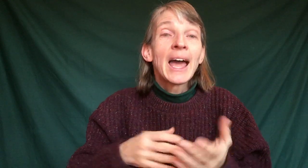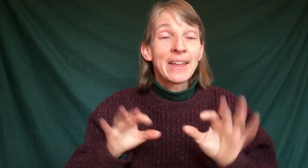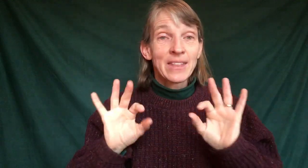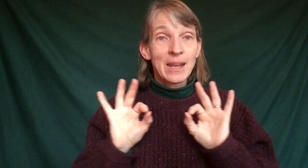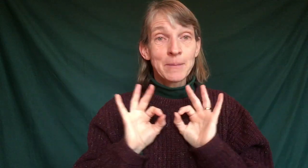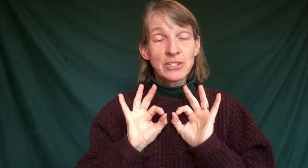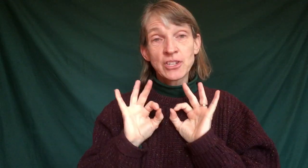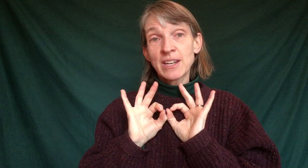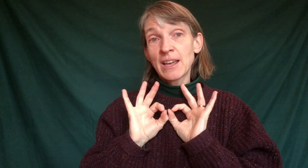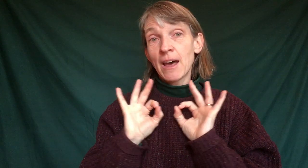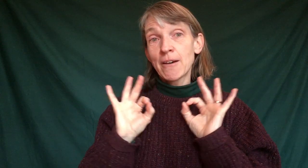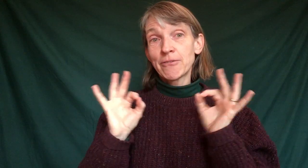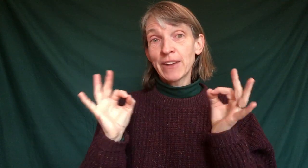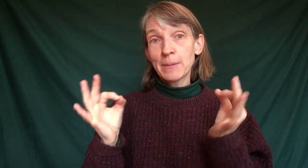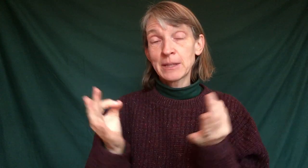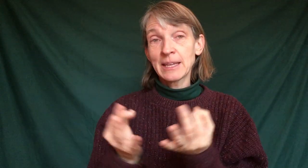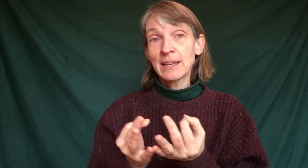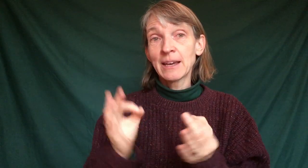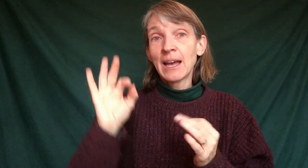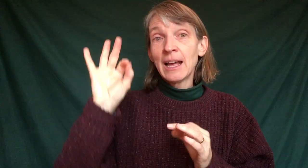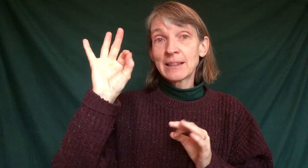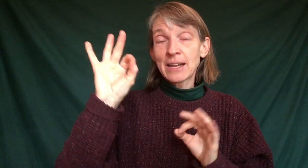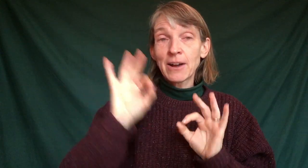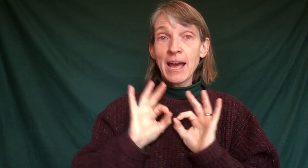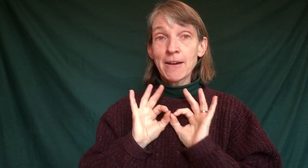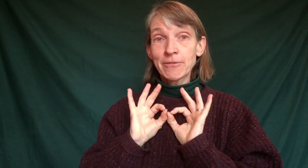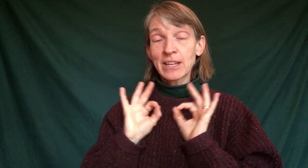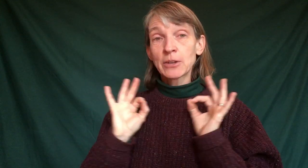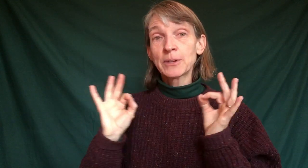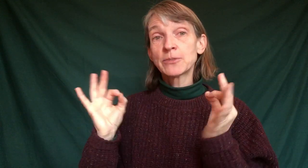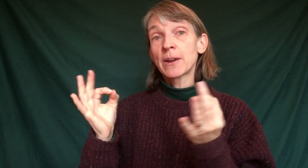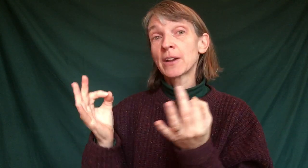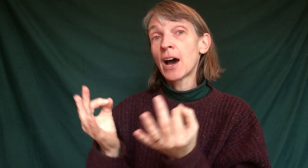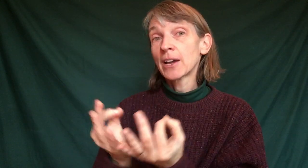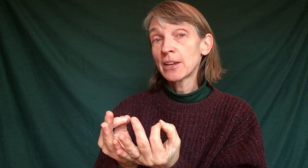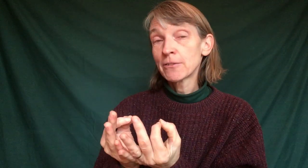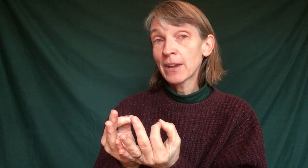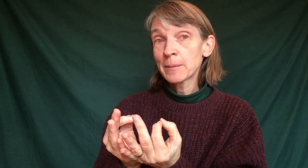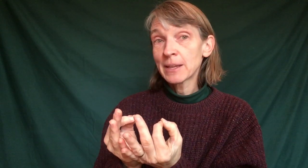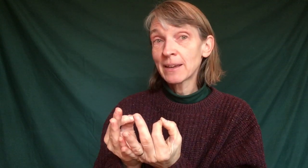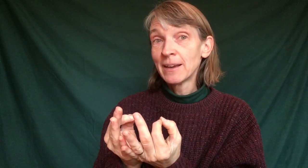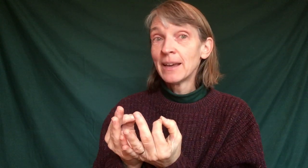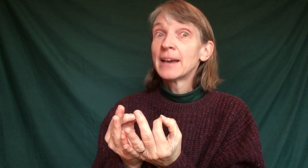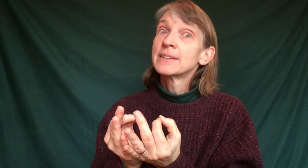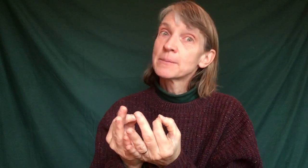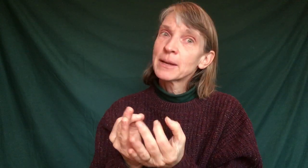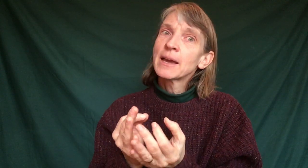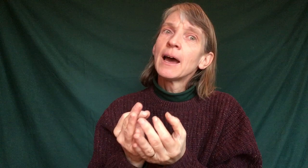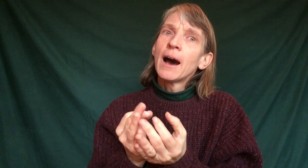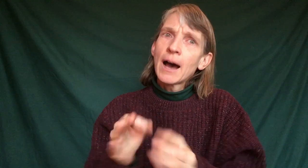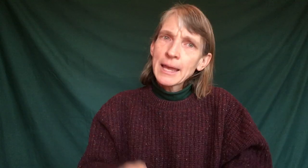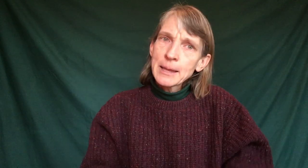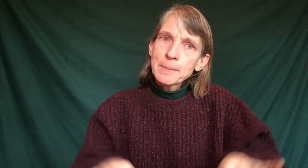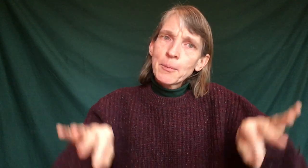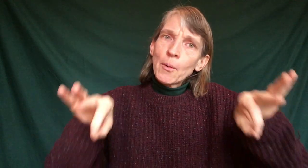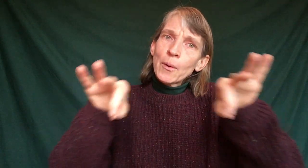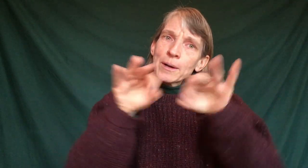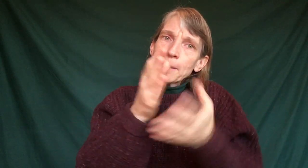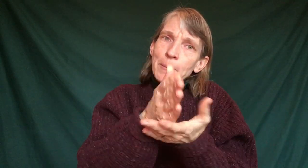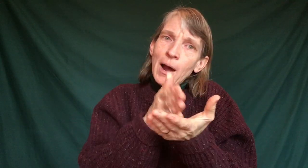And then I mentioned family. Letter F, like you reach around and hugging your family, is a big important